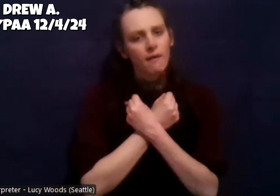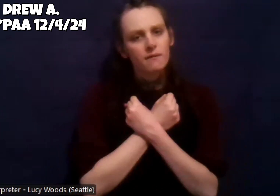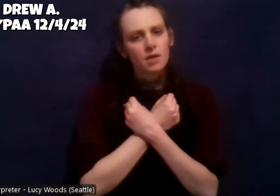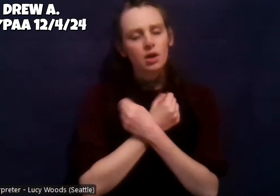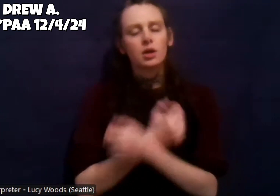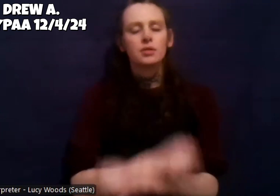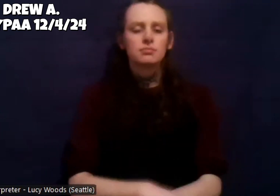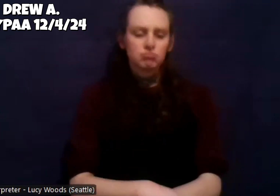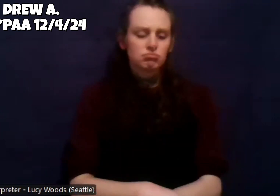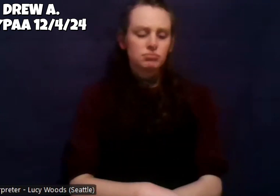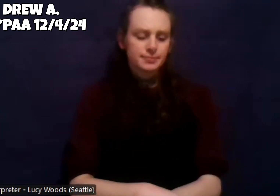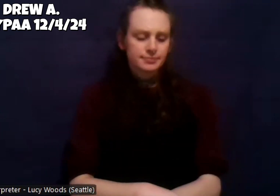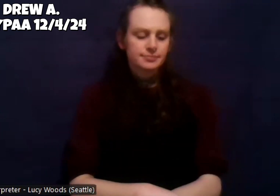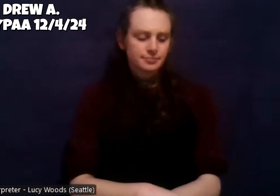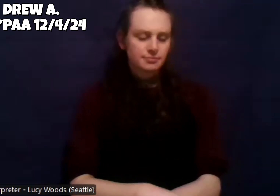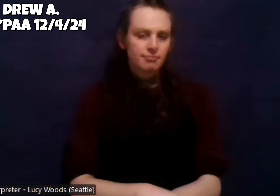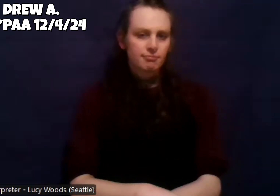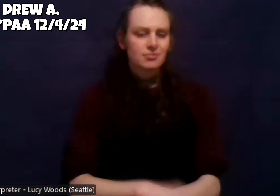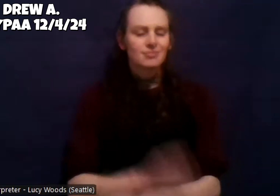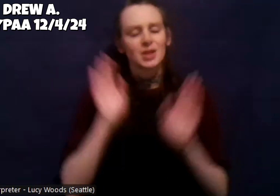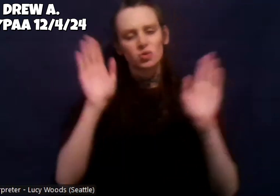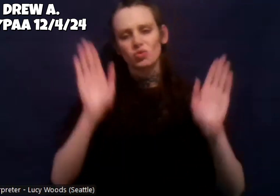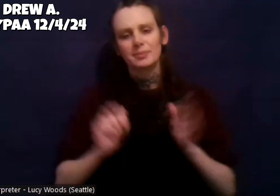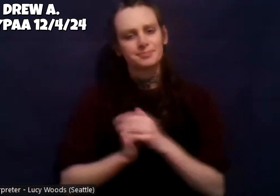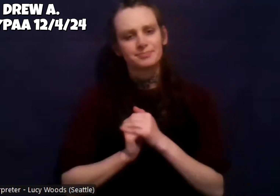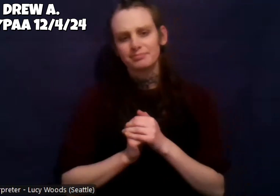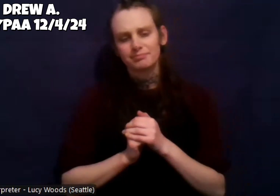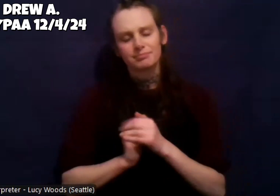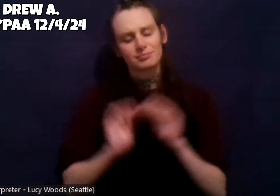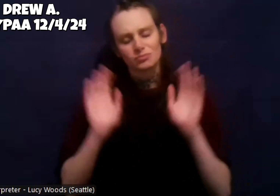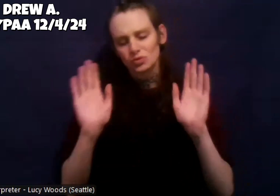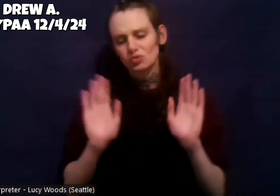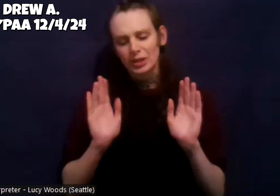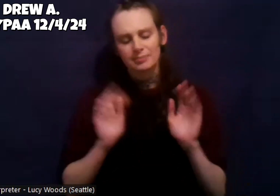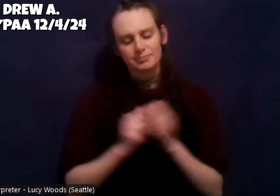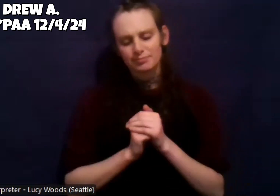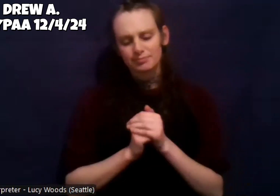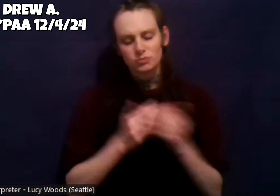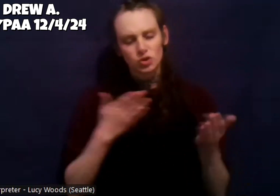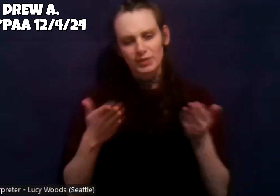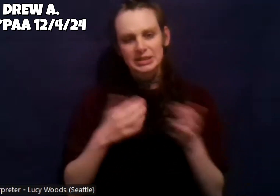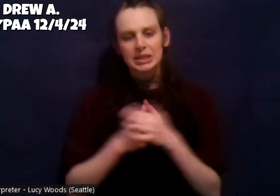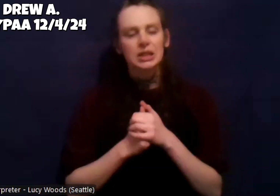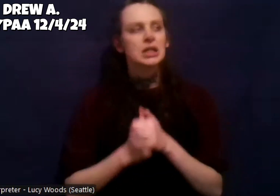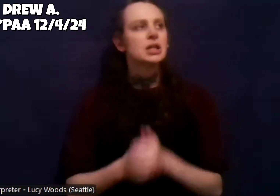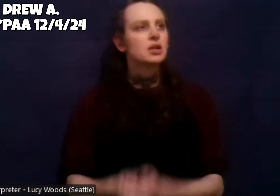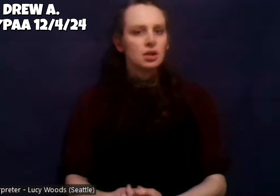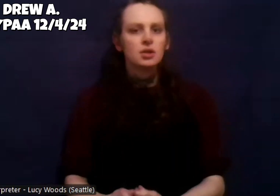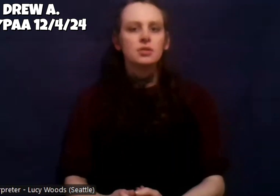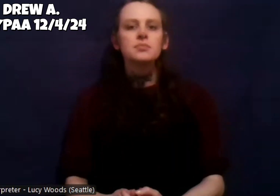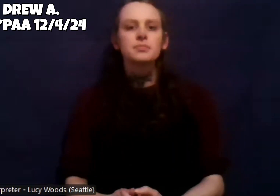just it's just been great way of being of service. So